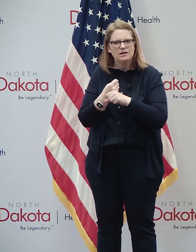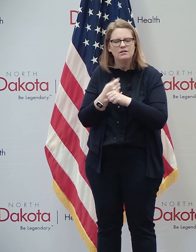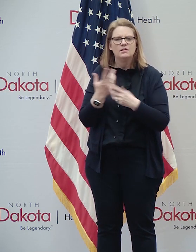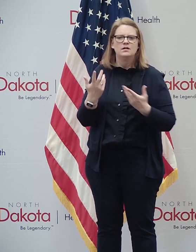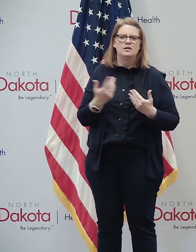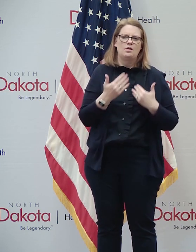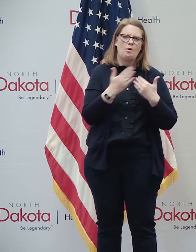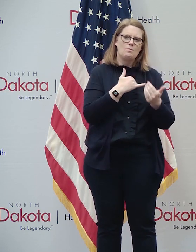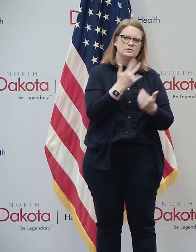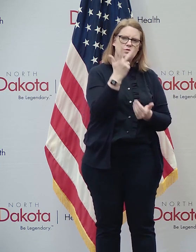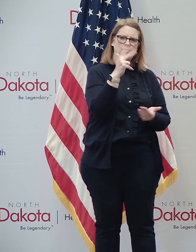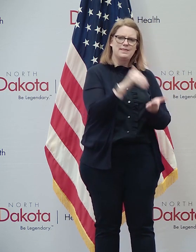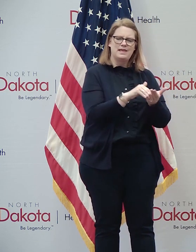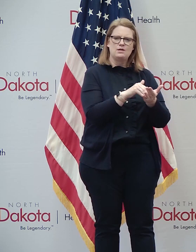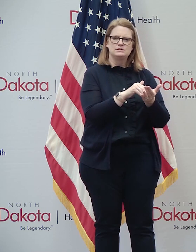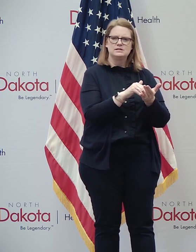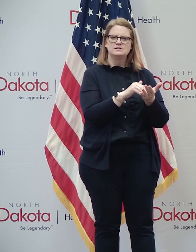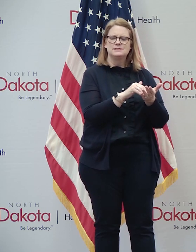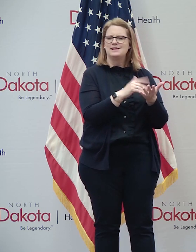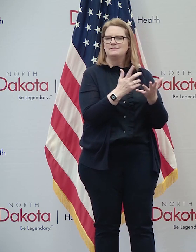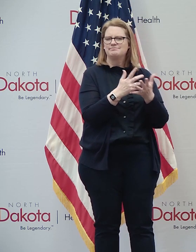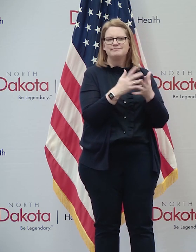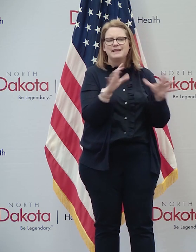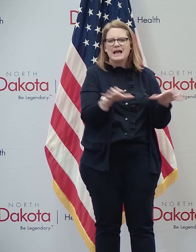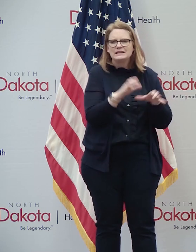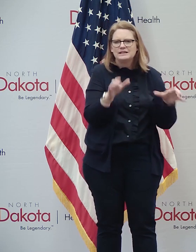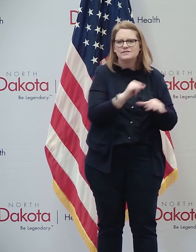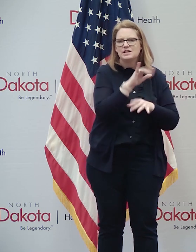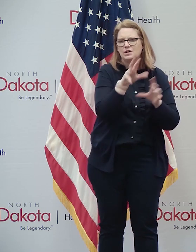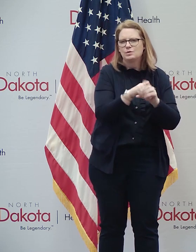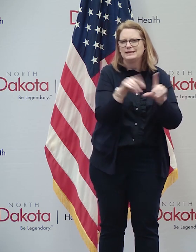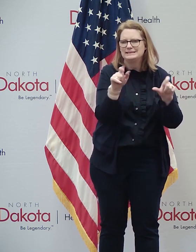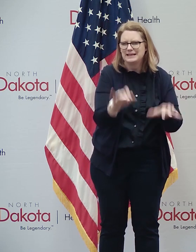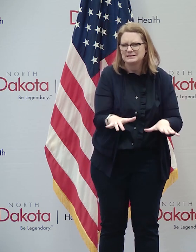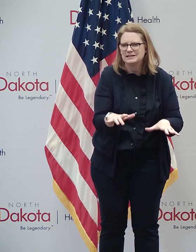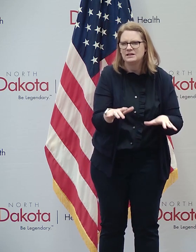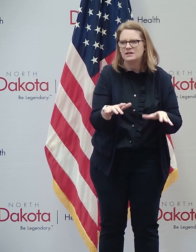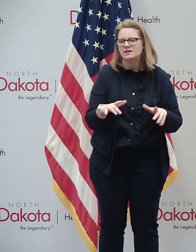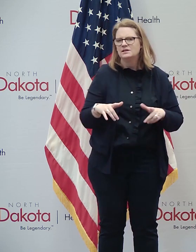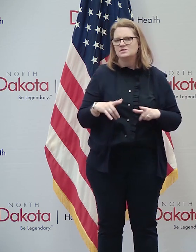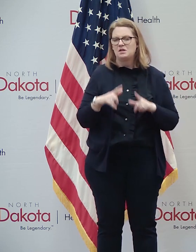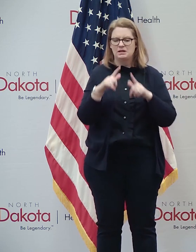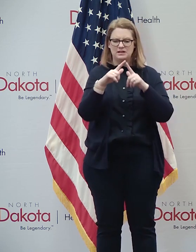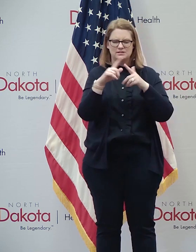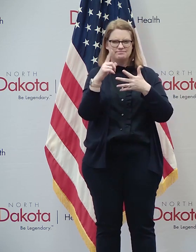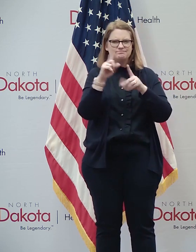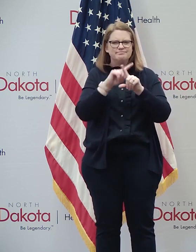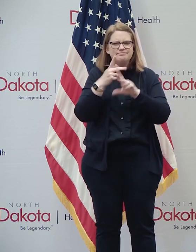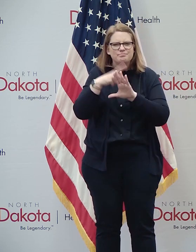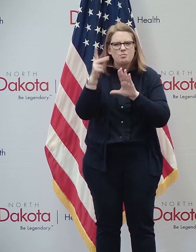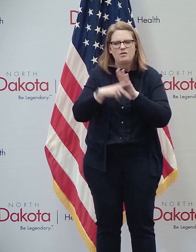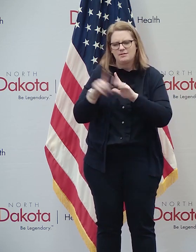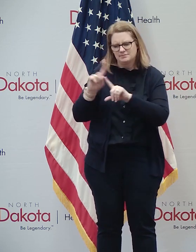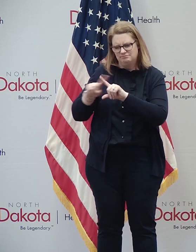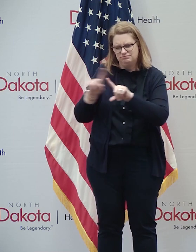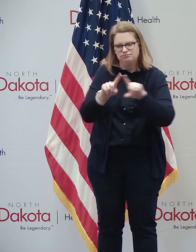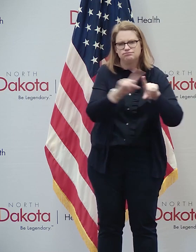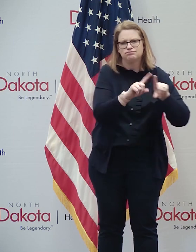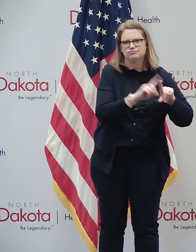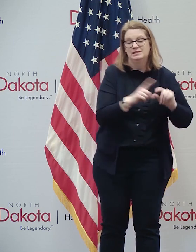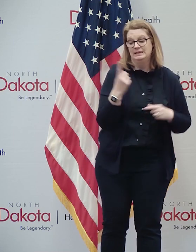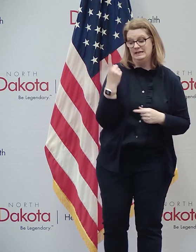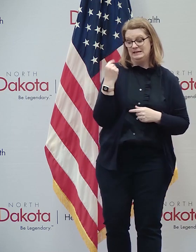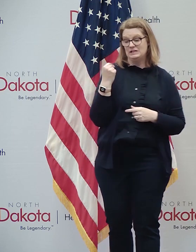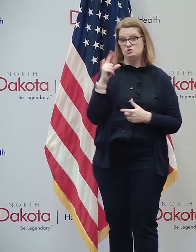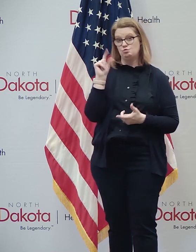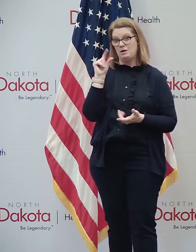3,000, and lots of other activities, including testing. So again, we're talking about over 20,000 students last year were in our